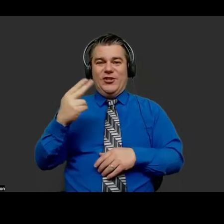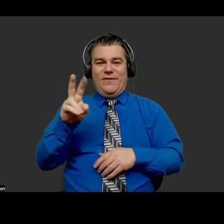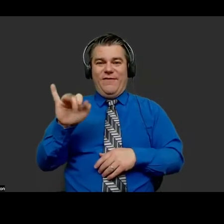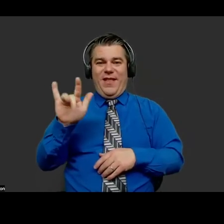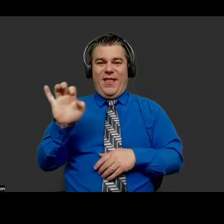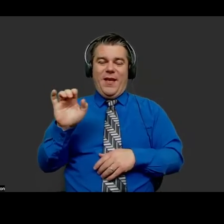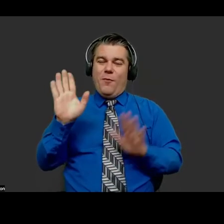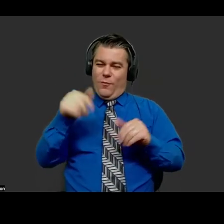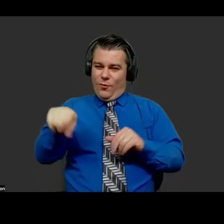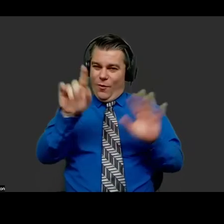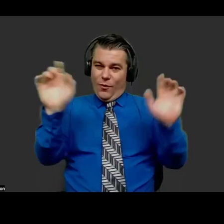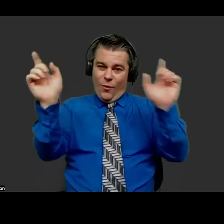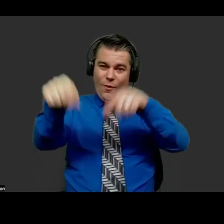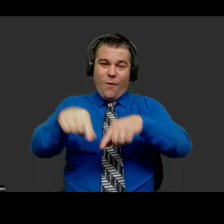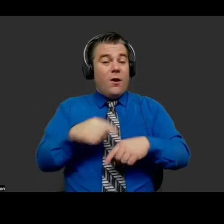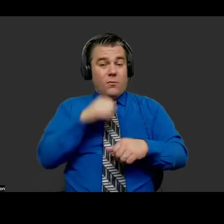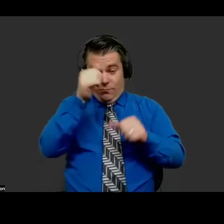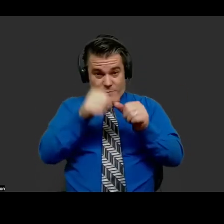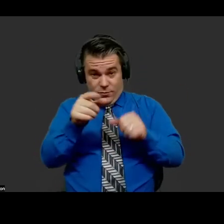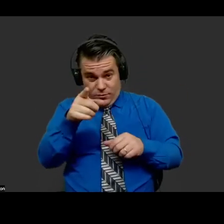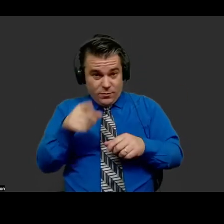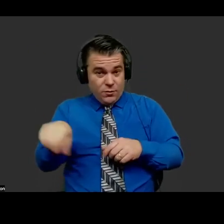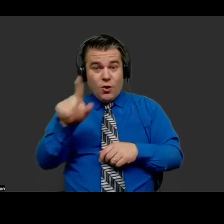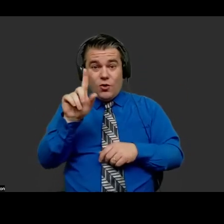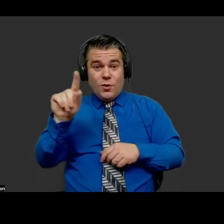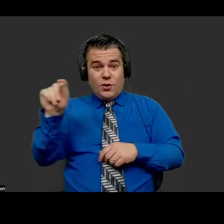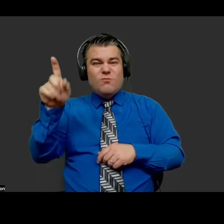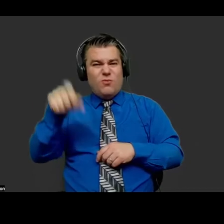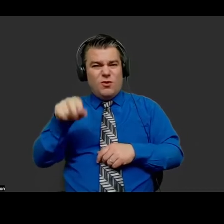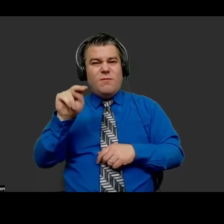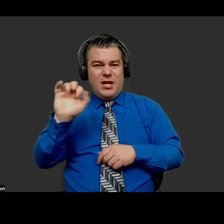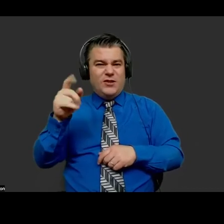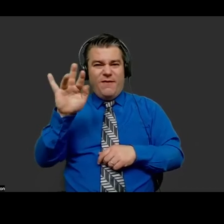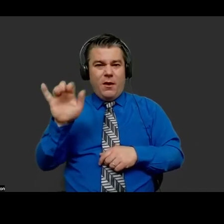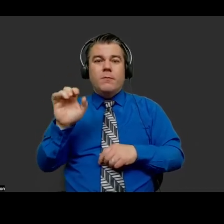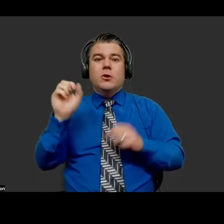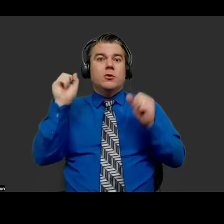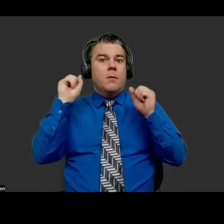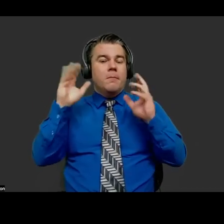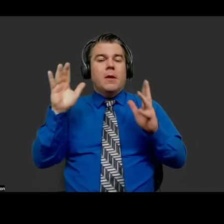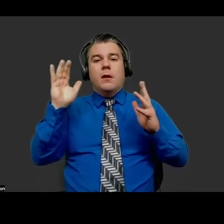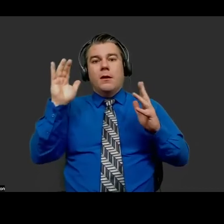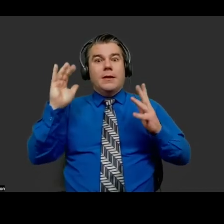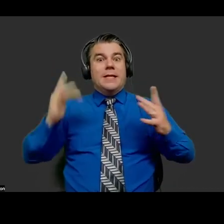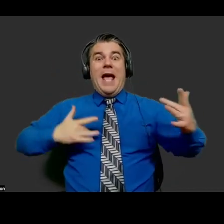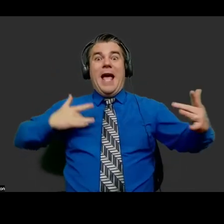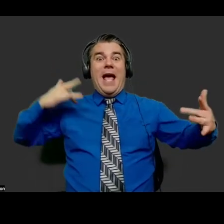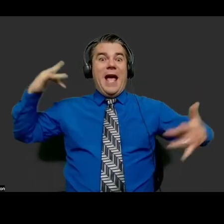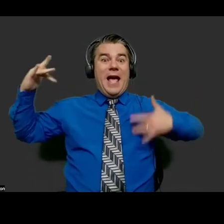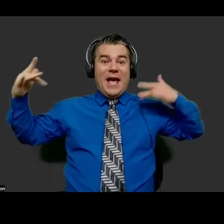there. So I don't know if you remember, but 2020 was supposed to be in Nashville. And there were so many of us that were so excited. We were